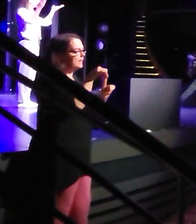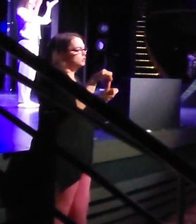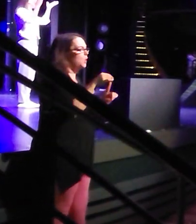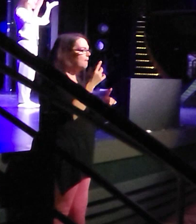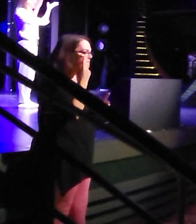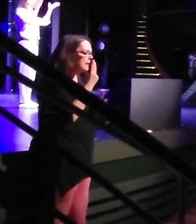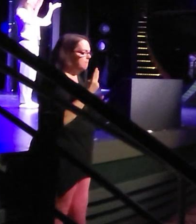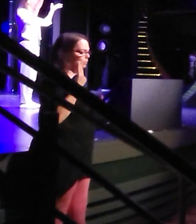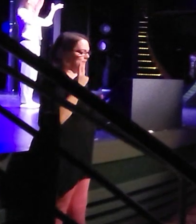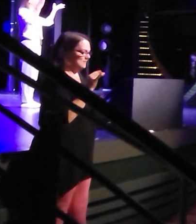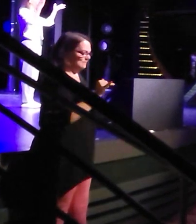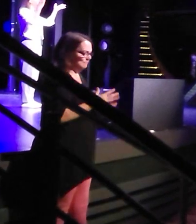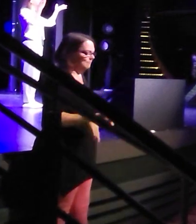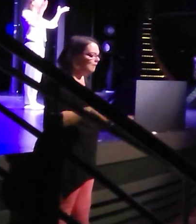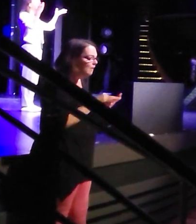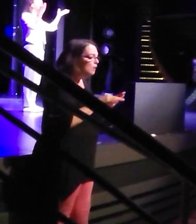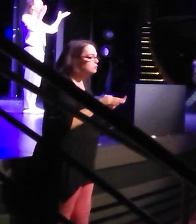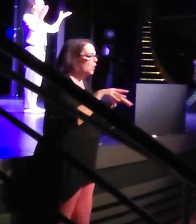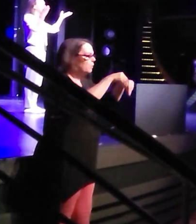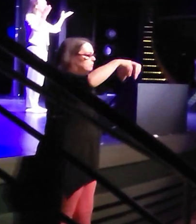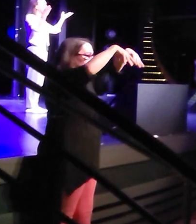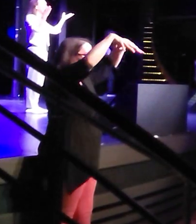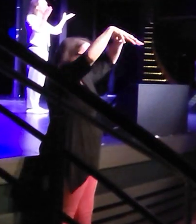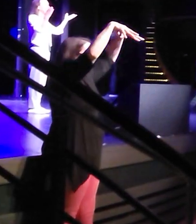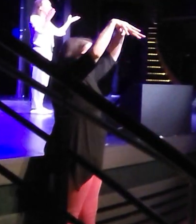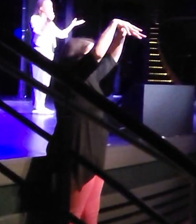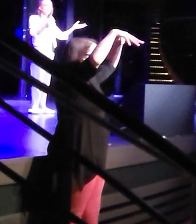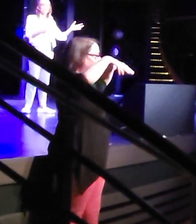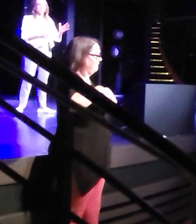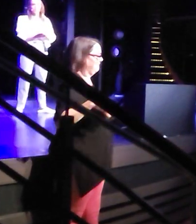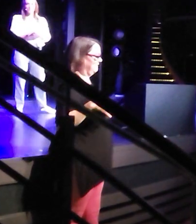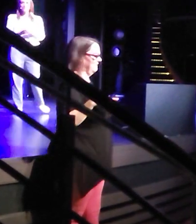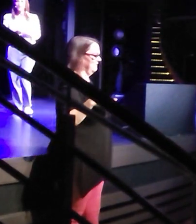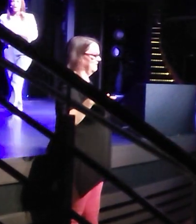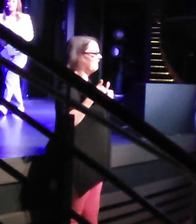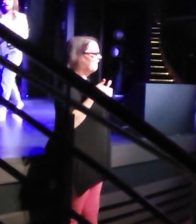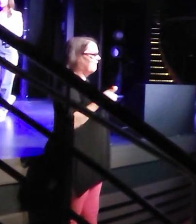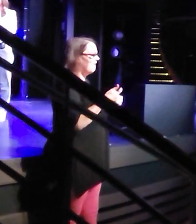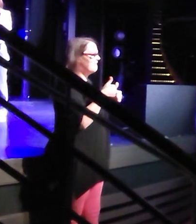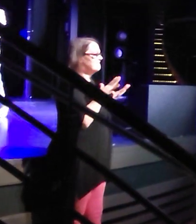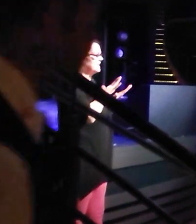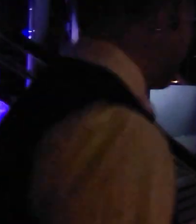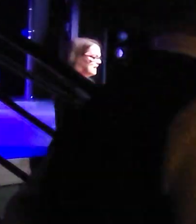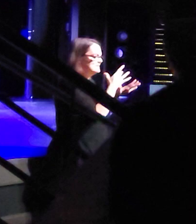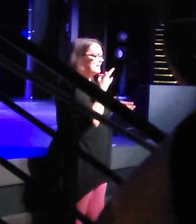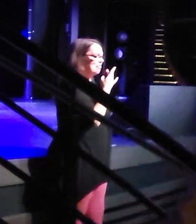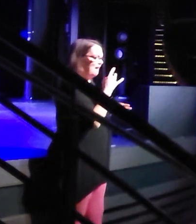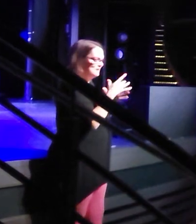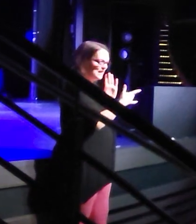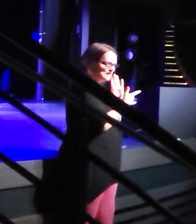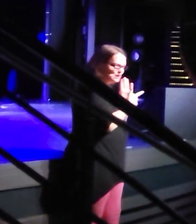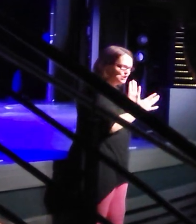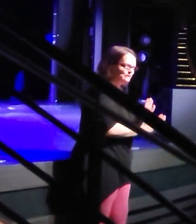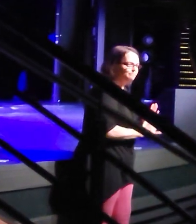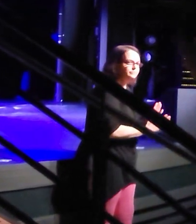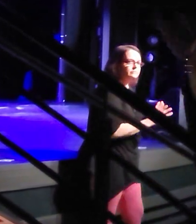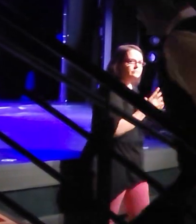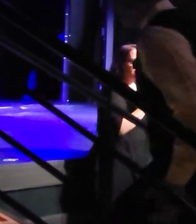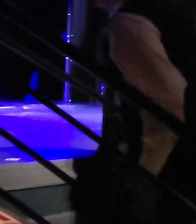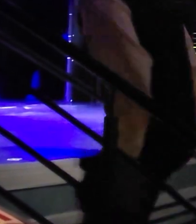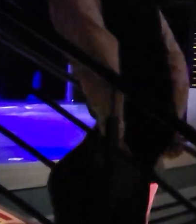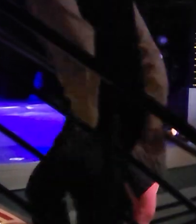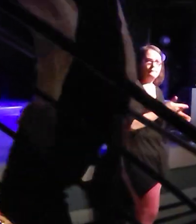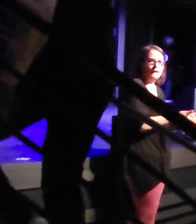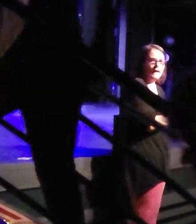if we can raise the house lights, please, RP, our fantastic light technician. Okay, so I'm going to hand